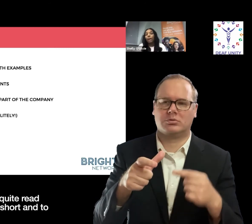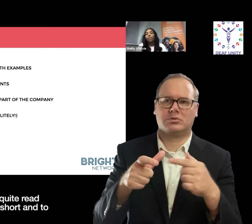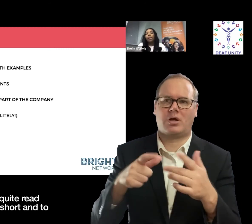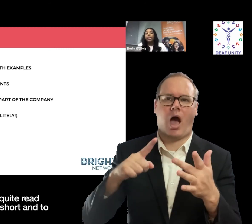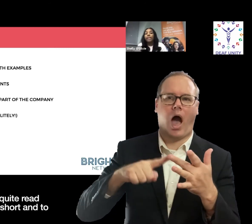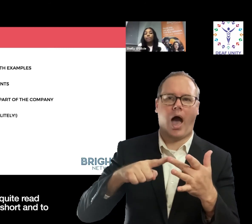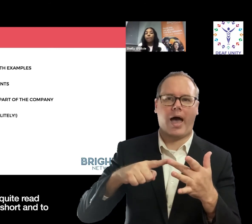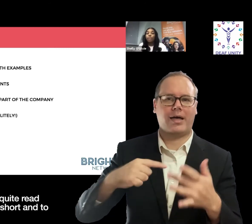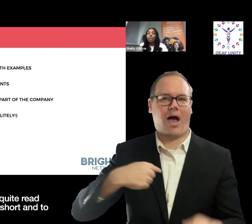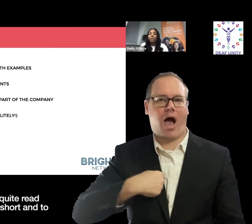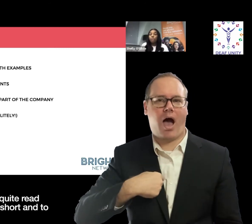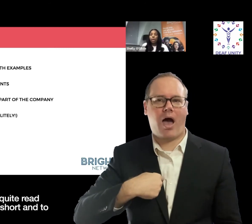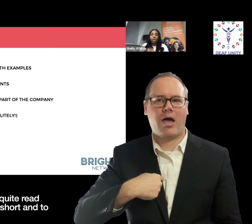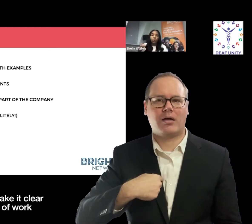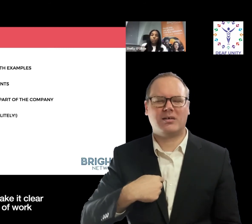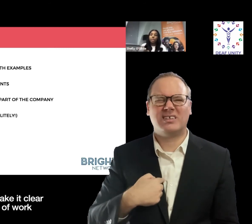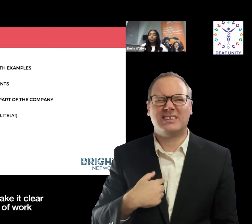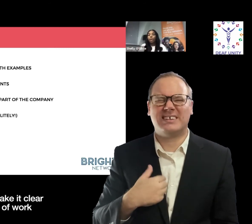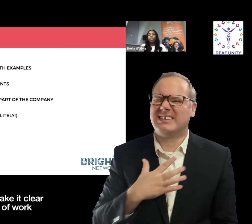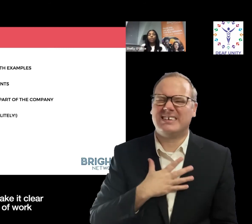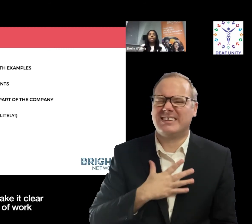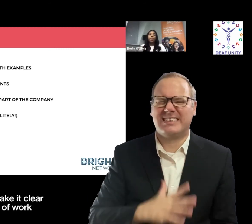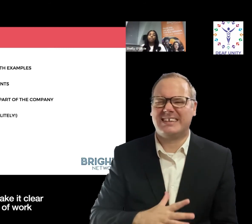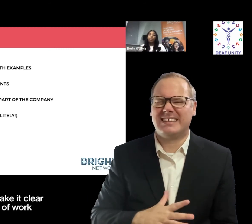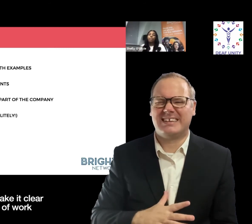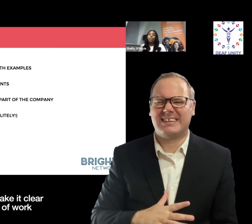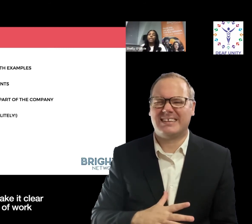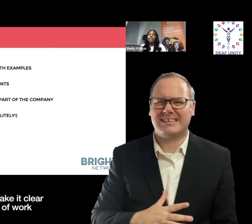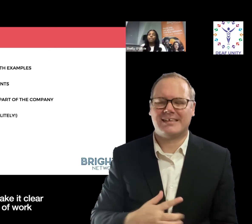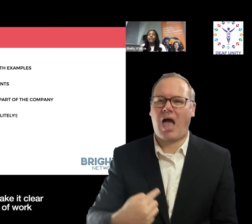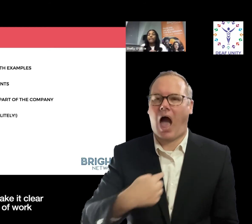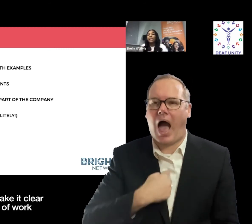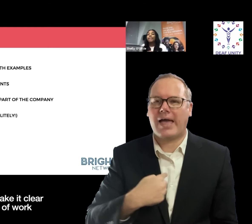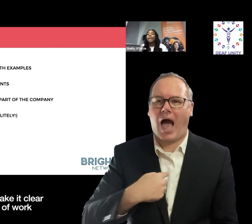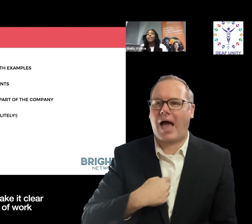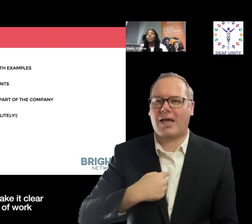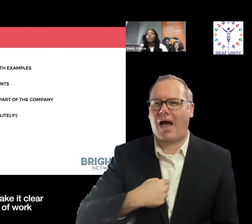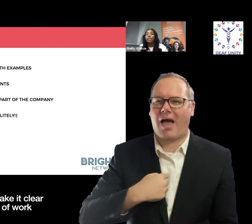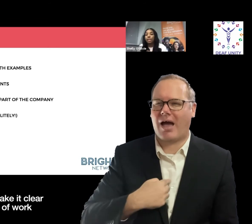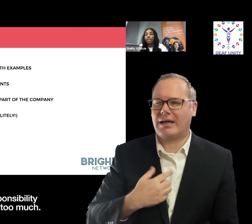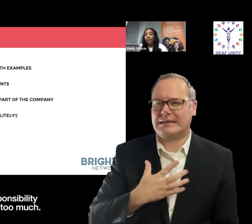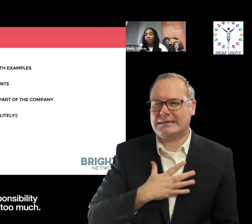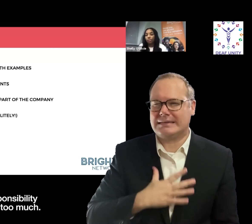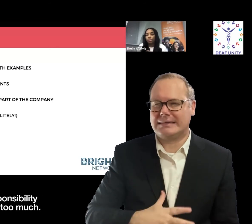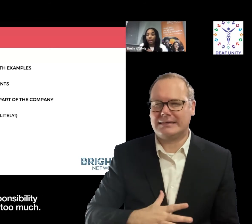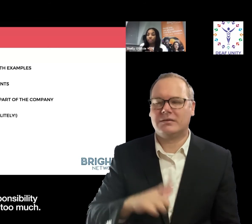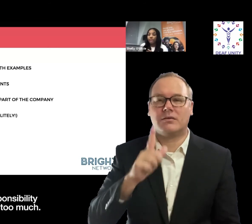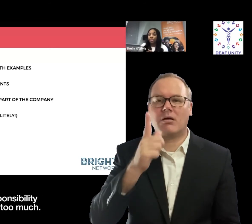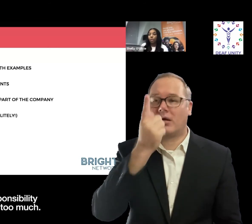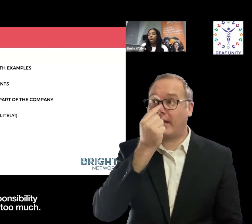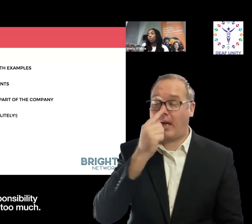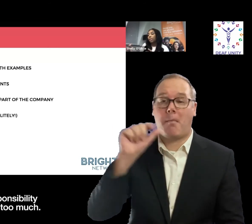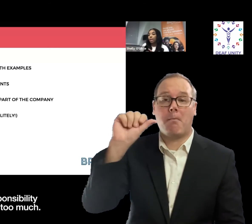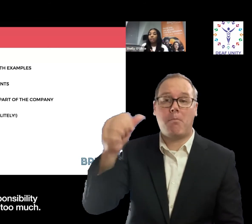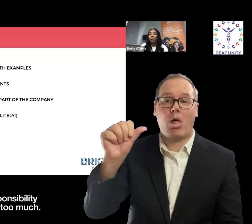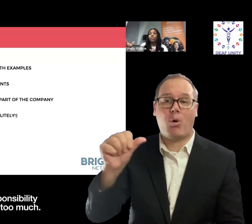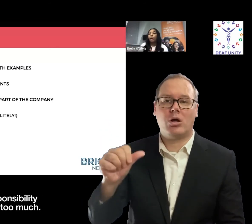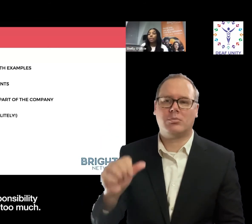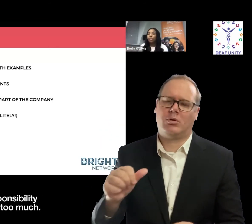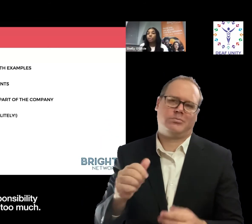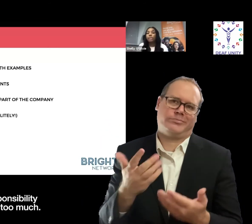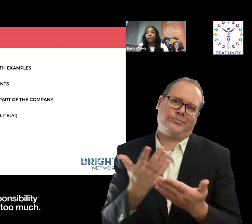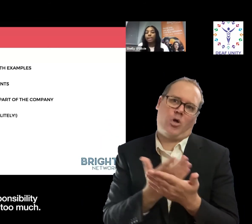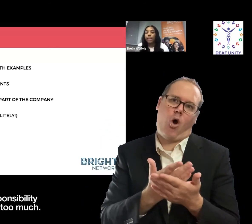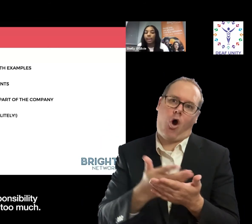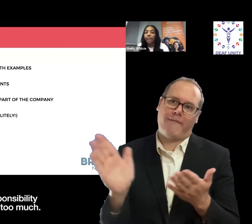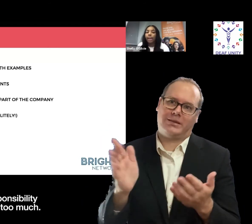read well. You can keep it quite short and to the point with bullet points, and make it clear that it's you that did that piece of work or did that task or had